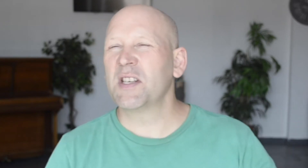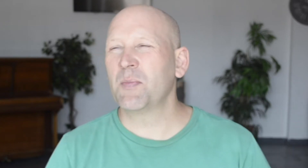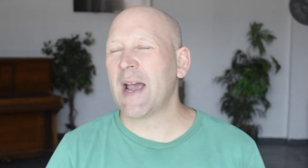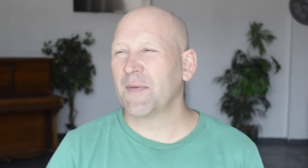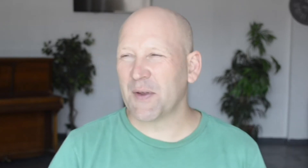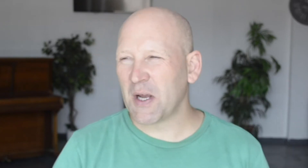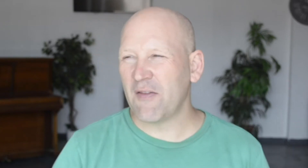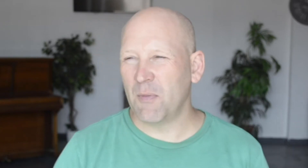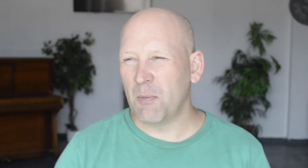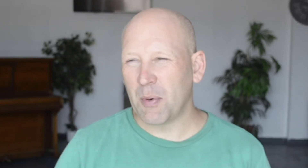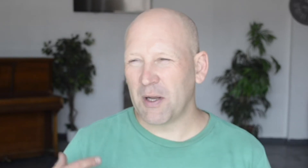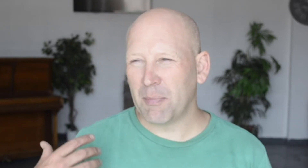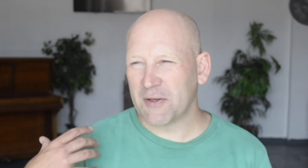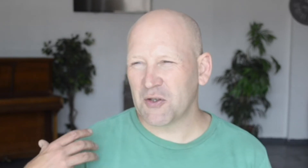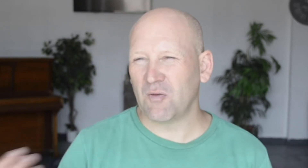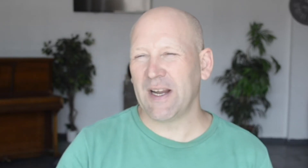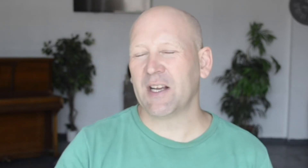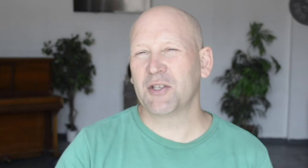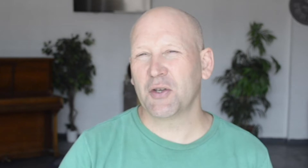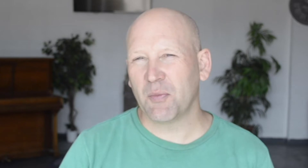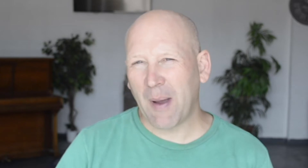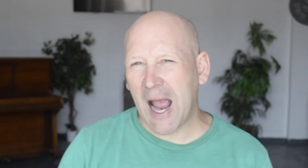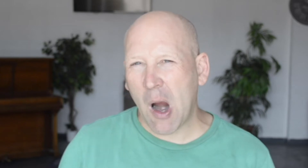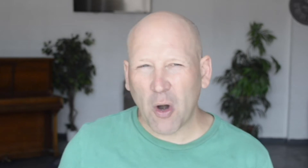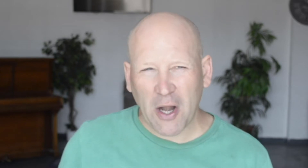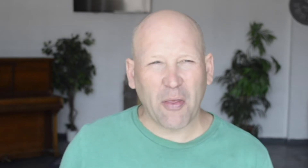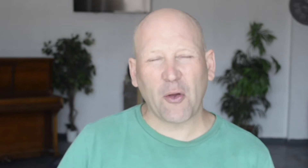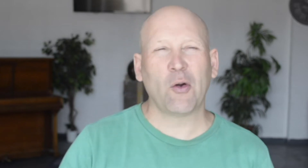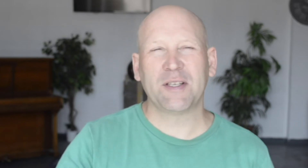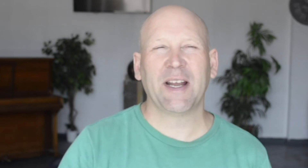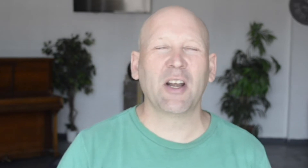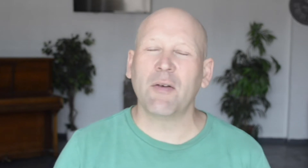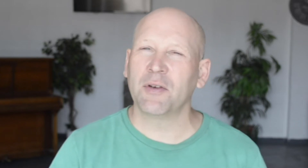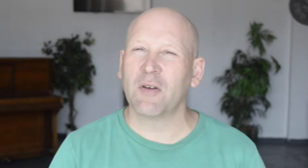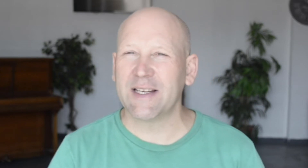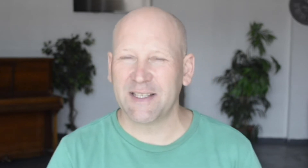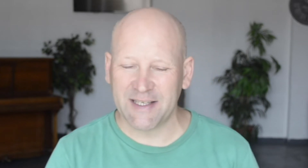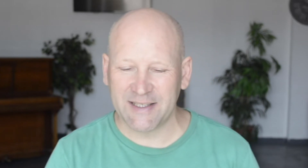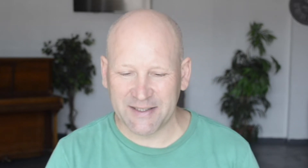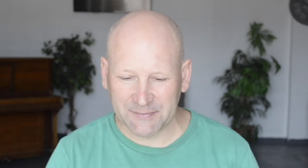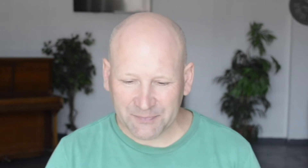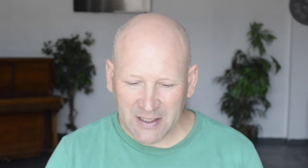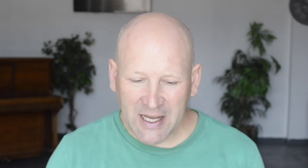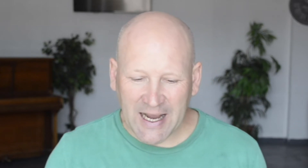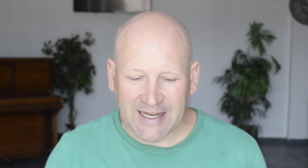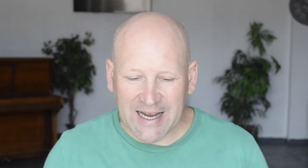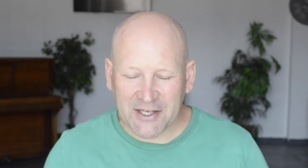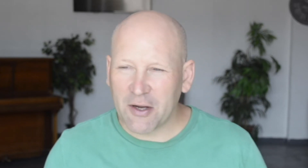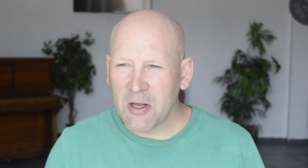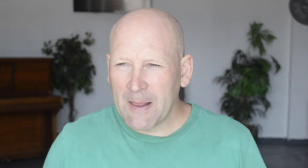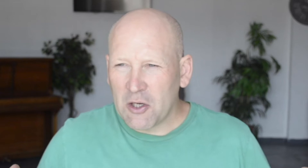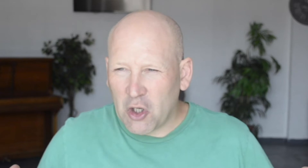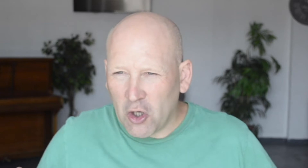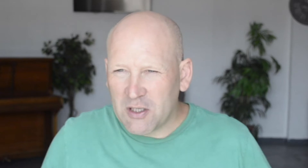reverent respect for the government, but a portraying a church of power and authority and love and grace in this season. And